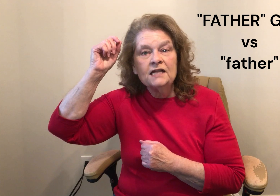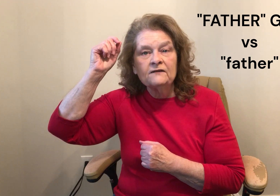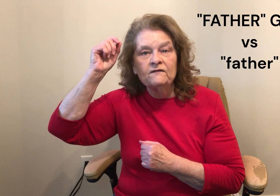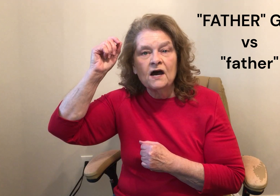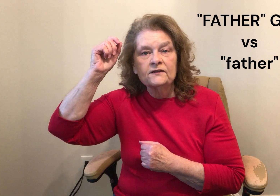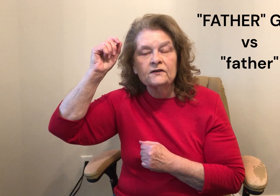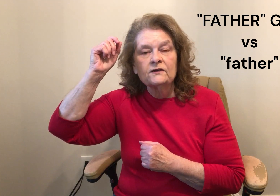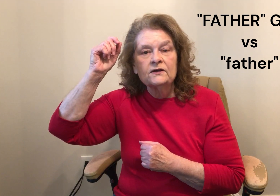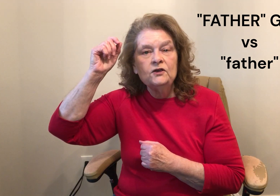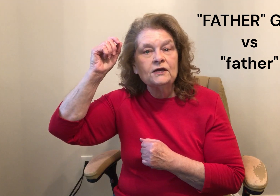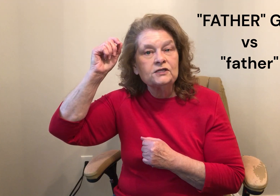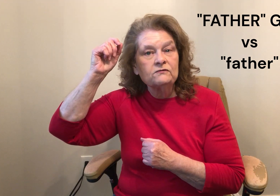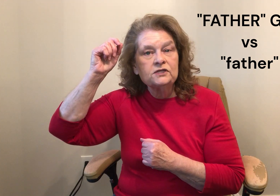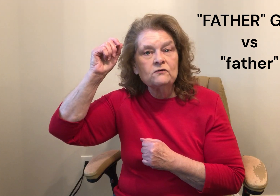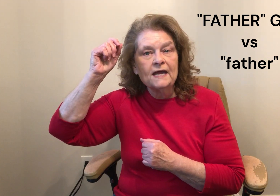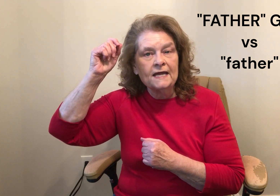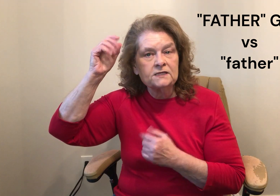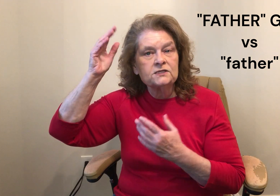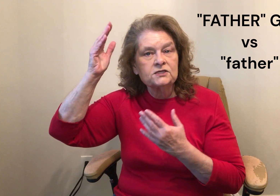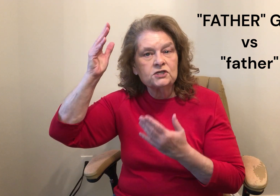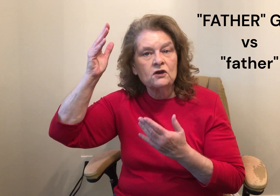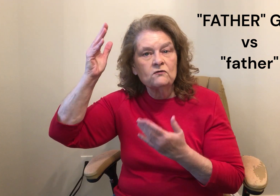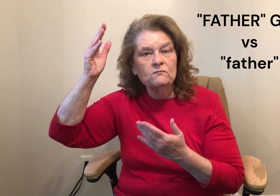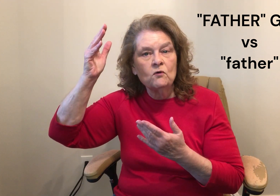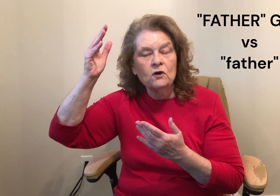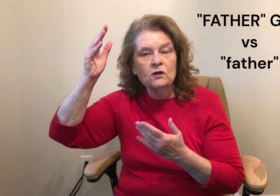the Father, you could do two hands to show more